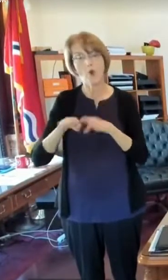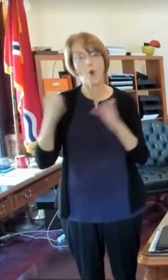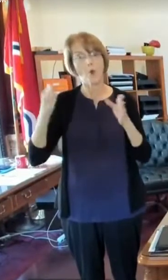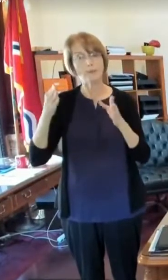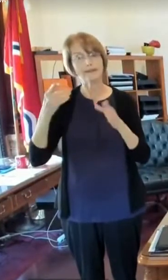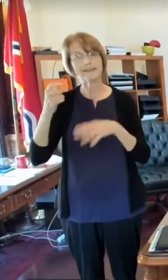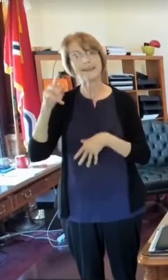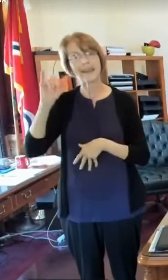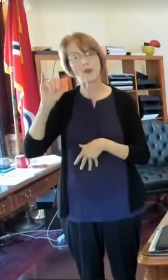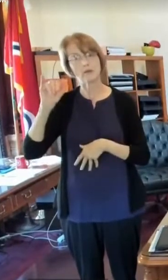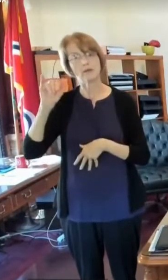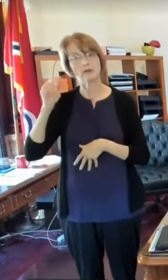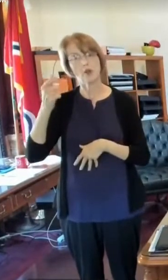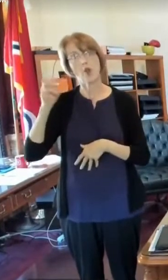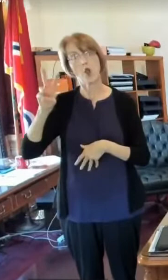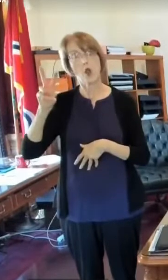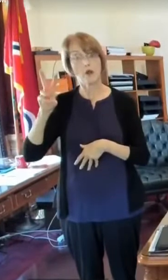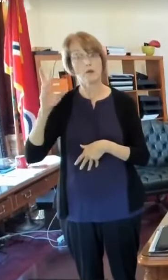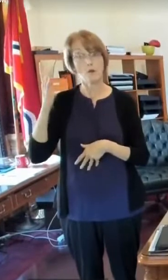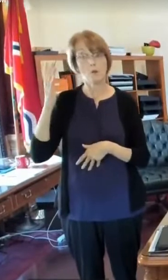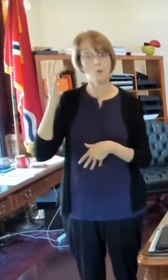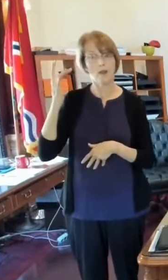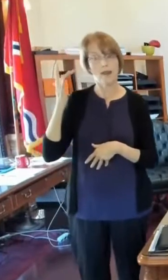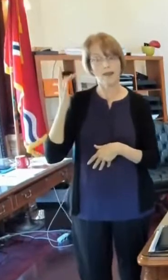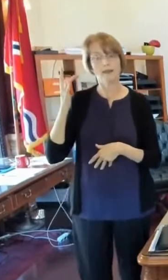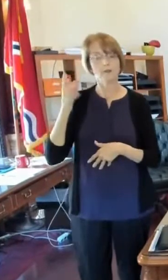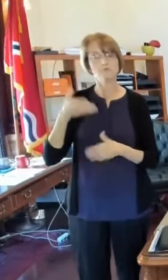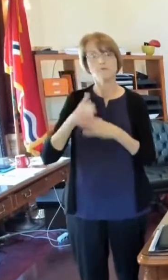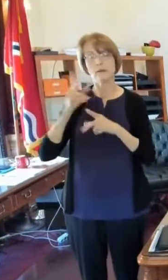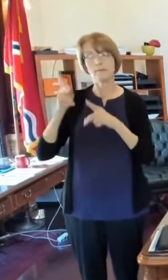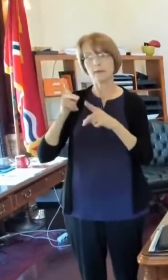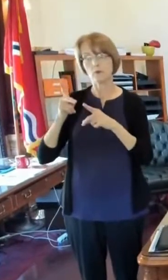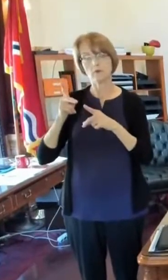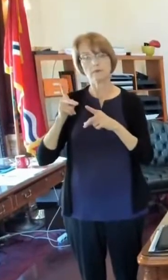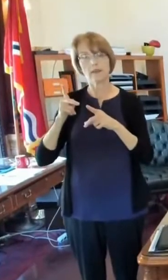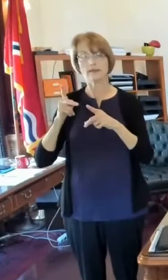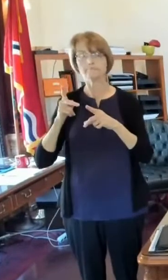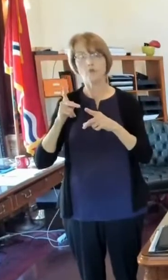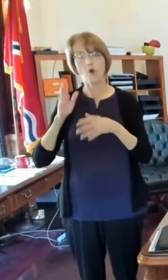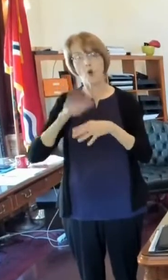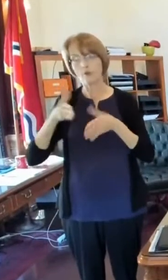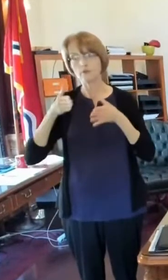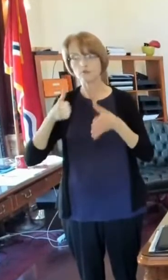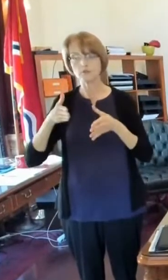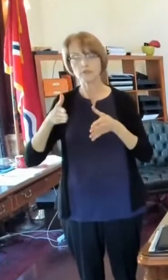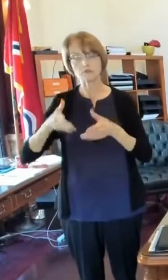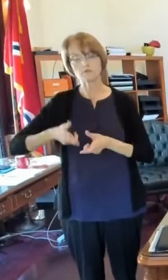walk down the street with assault rifles? So Tim, I am so with you on that.